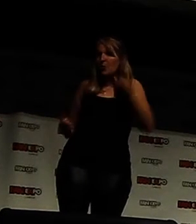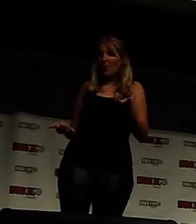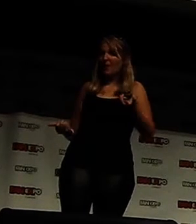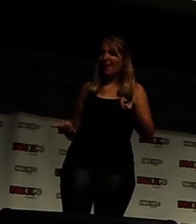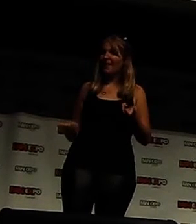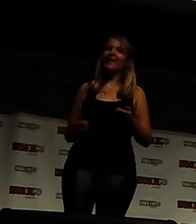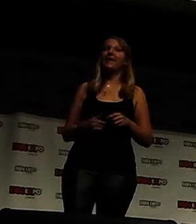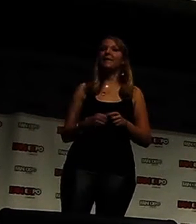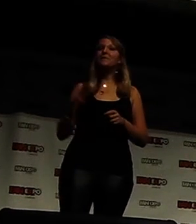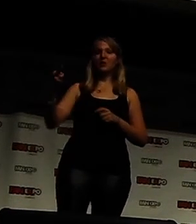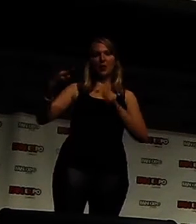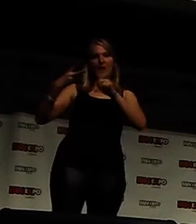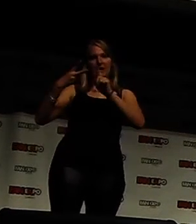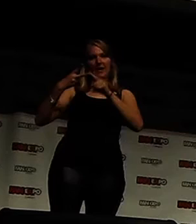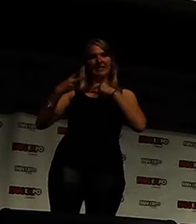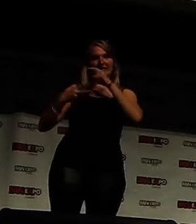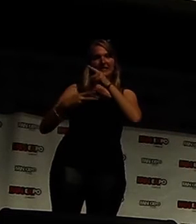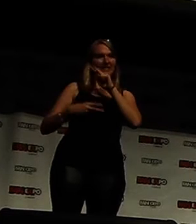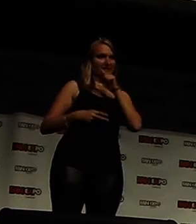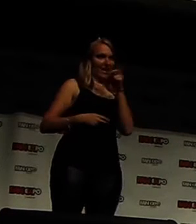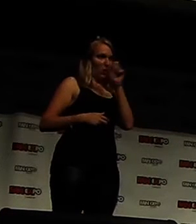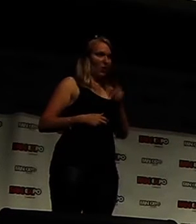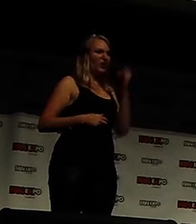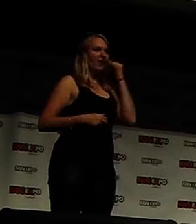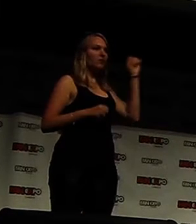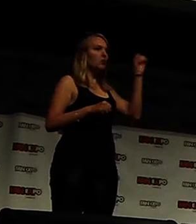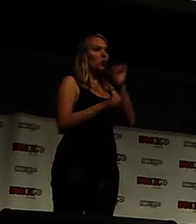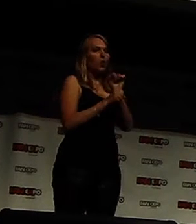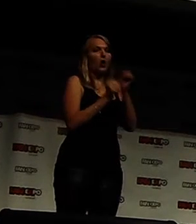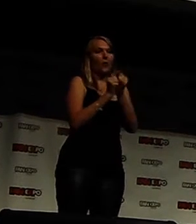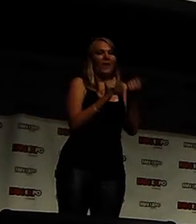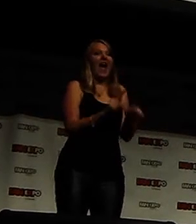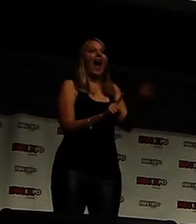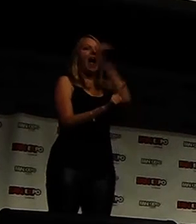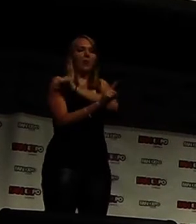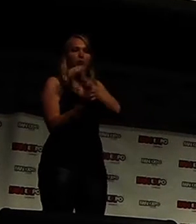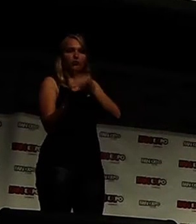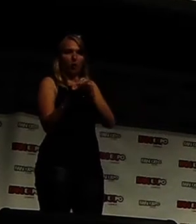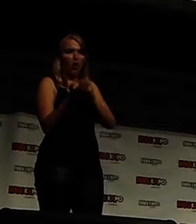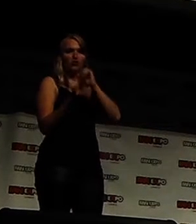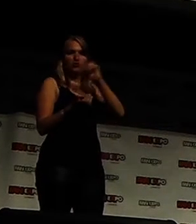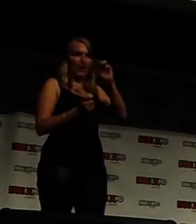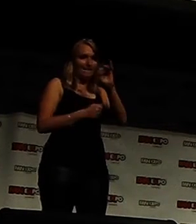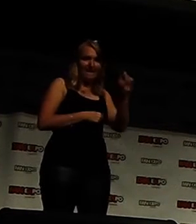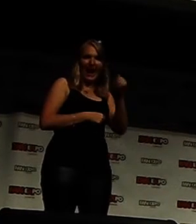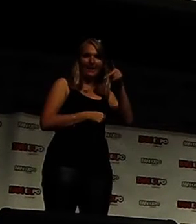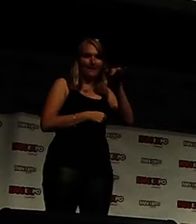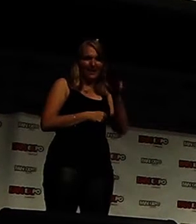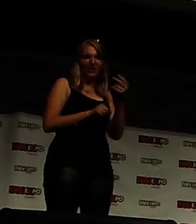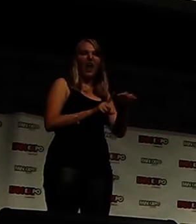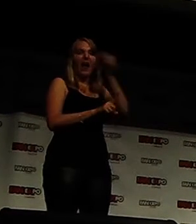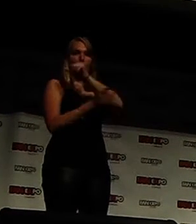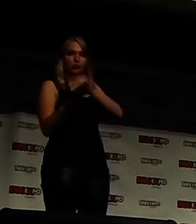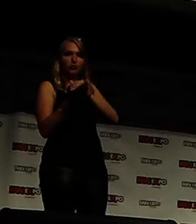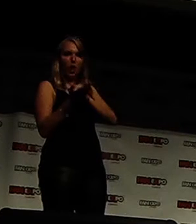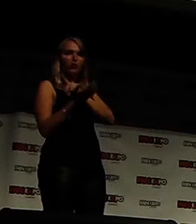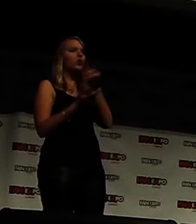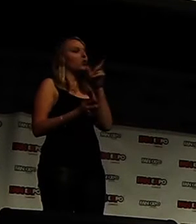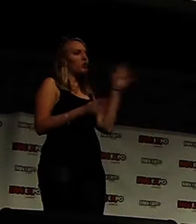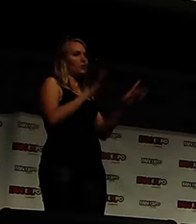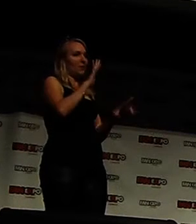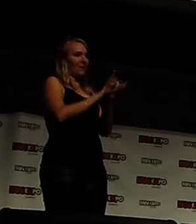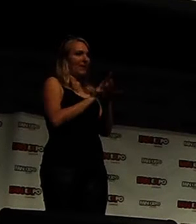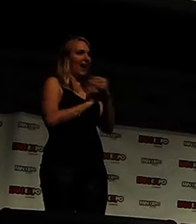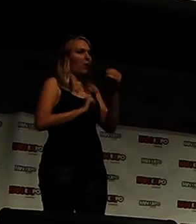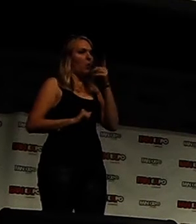My second question is, if you could work with any doctor that you haven't already done an episode with, who would it be and why? Maybe, I